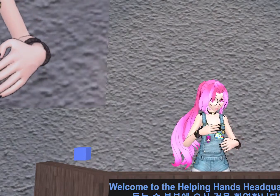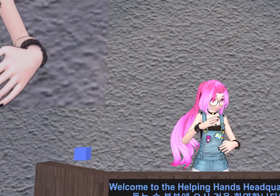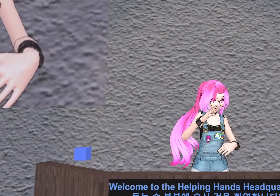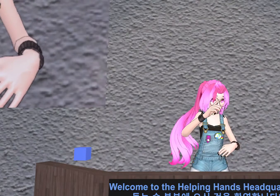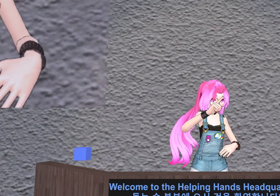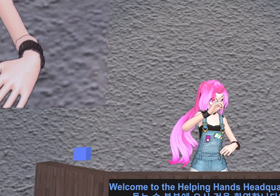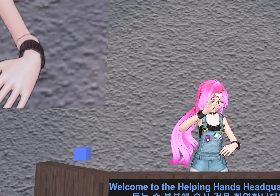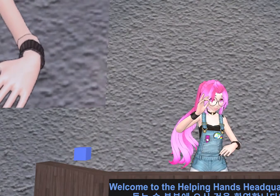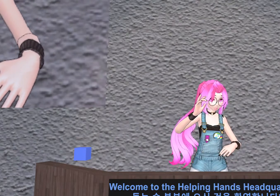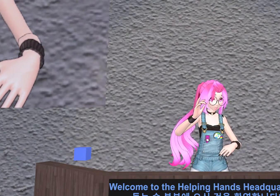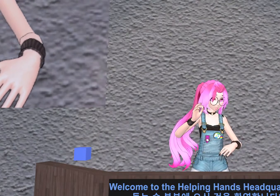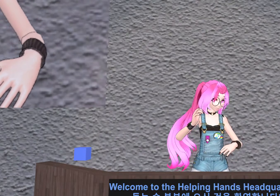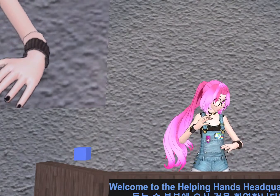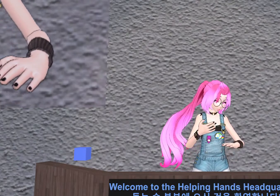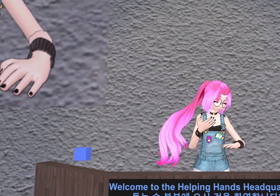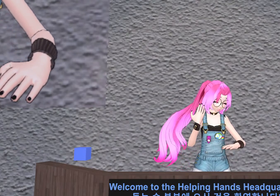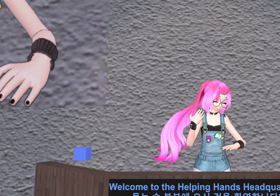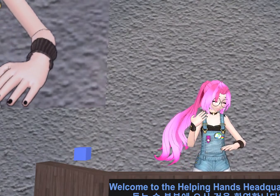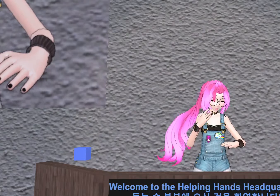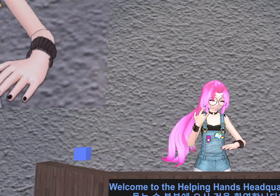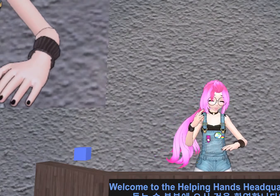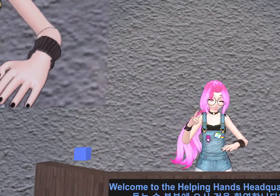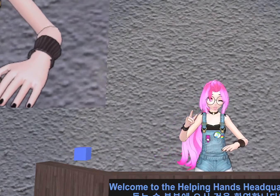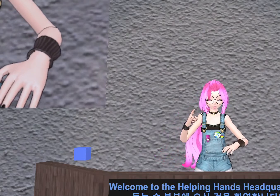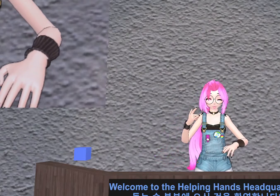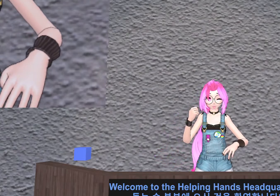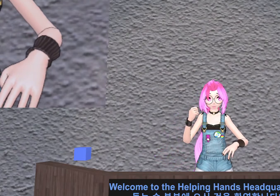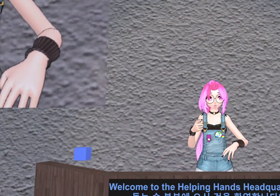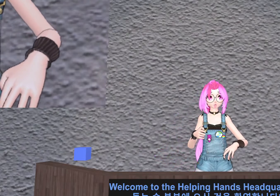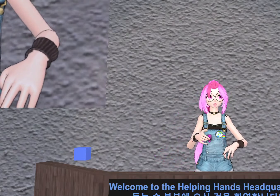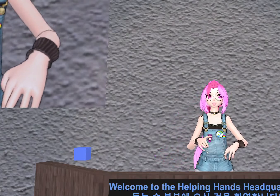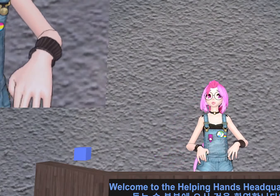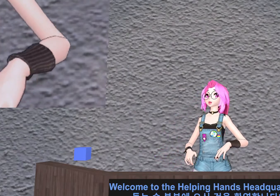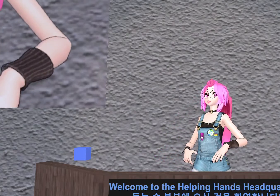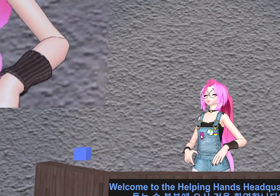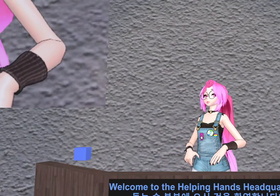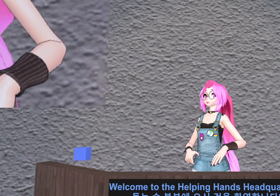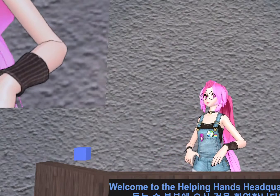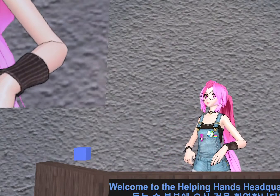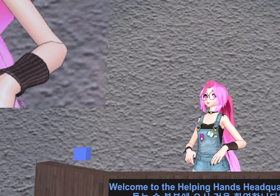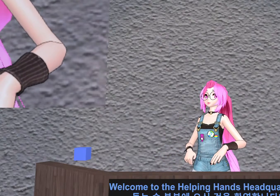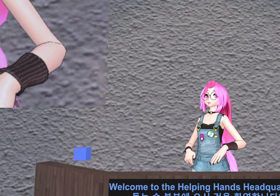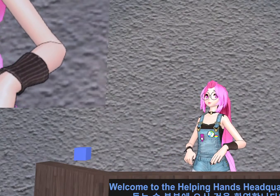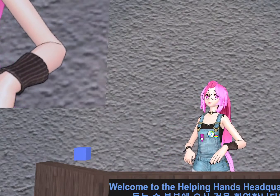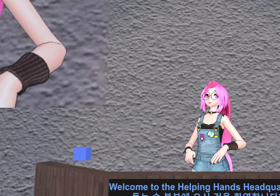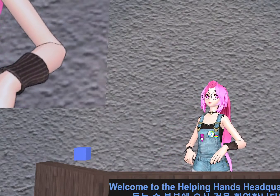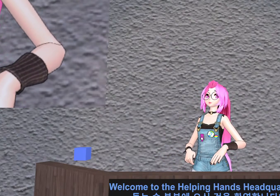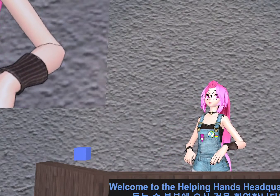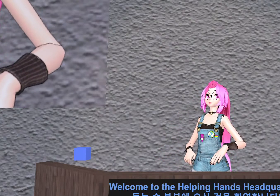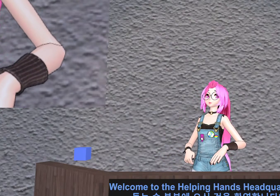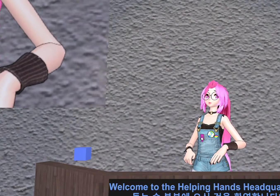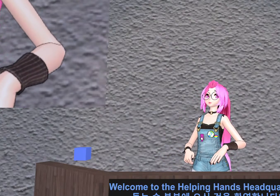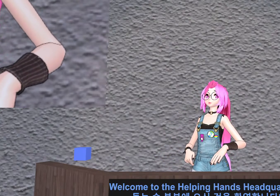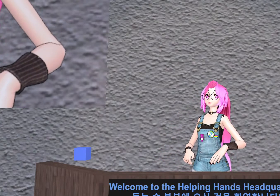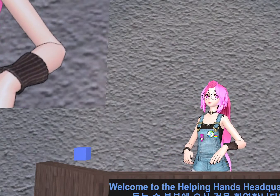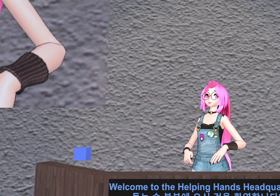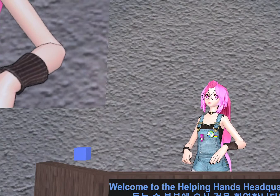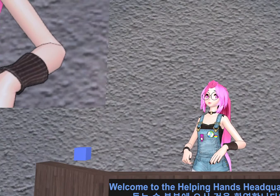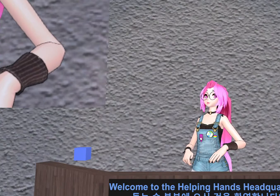True, it's been over 100 over here in California, so I understand I that. don't think many people want to move a lot.